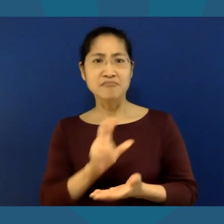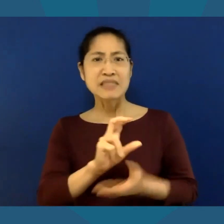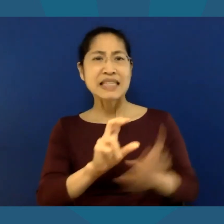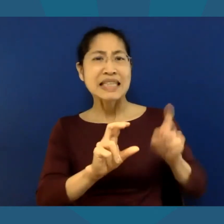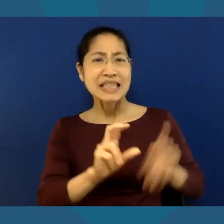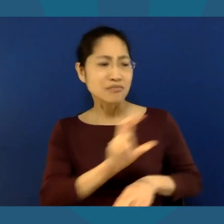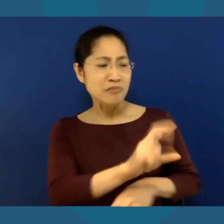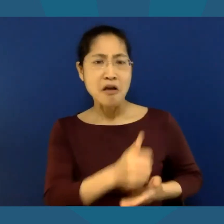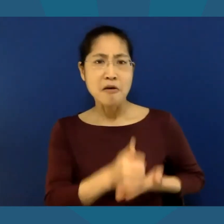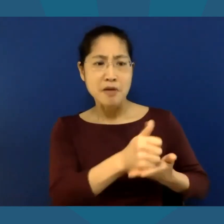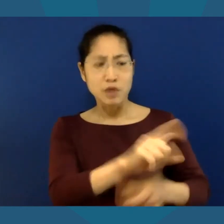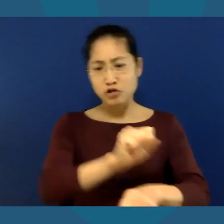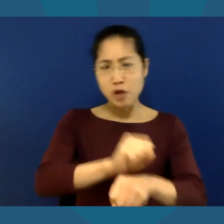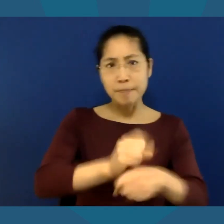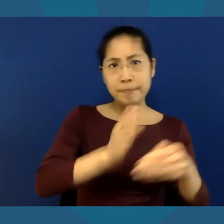done.